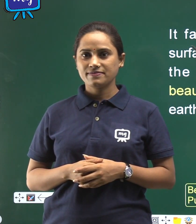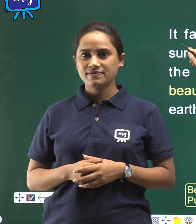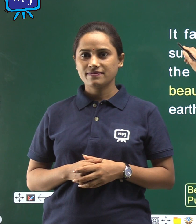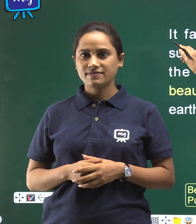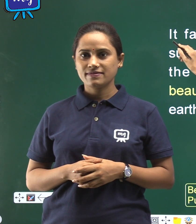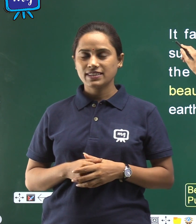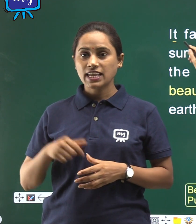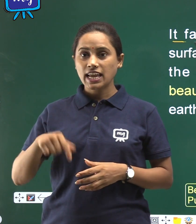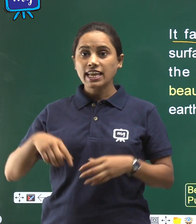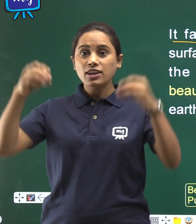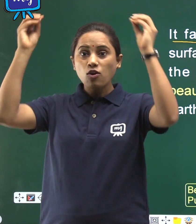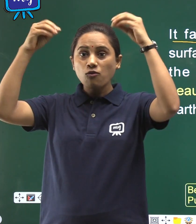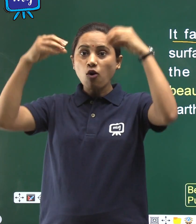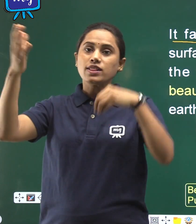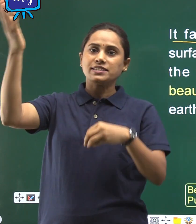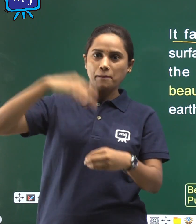It falls back